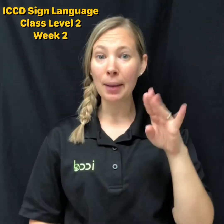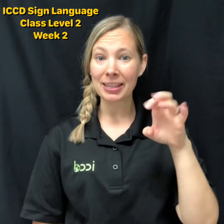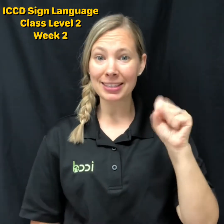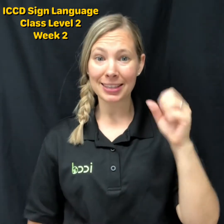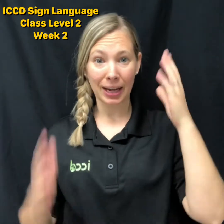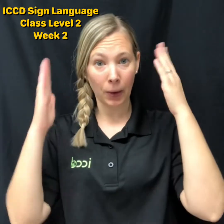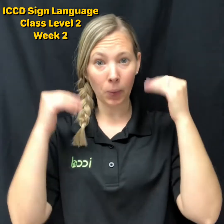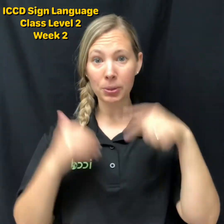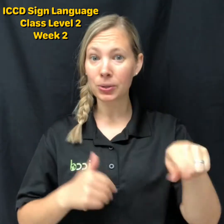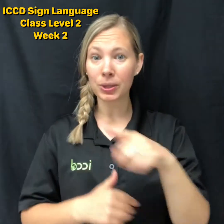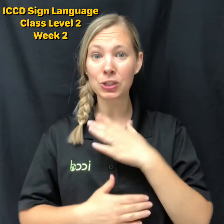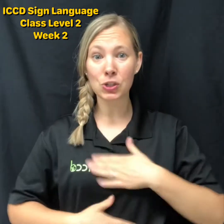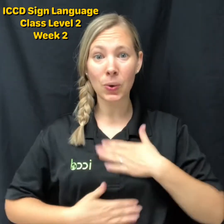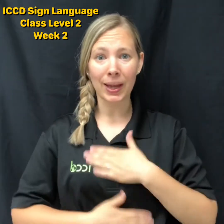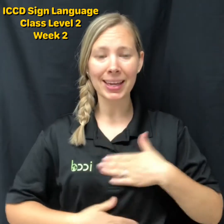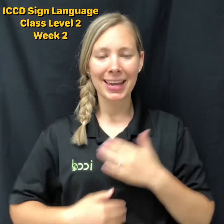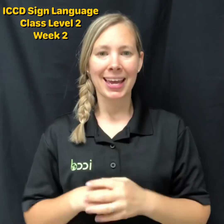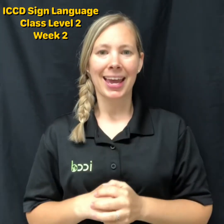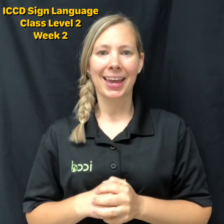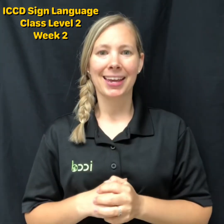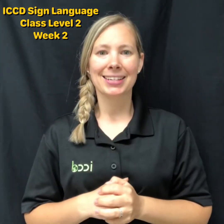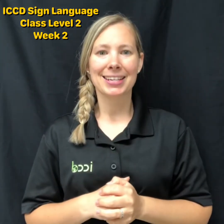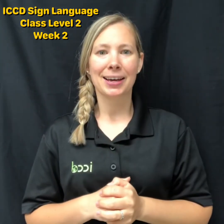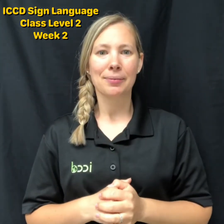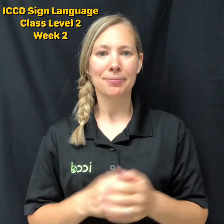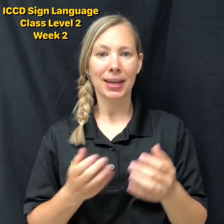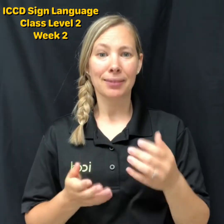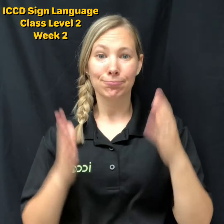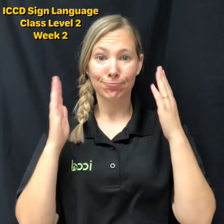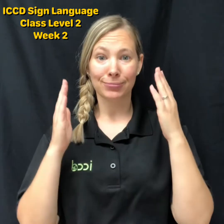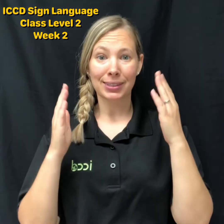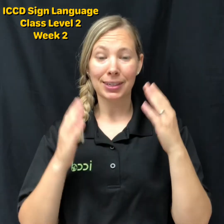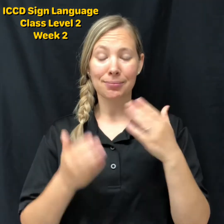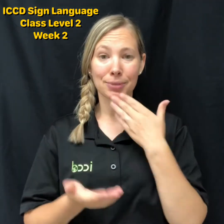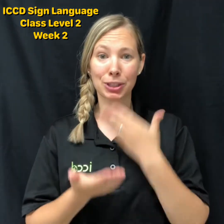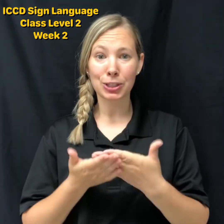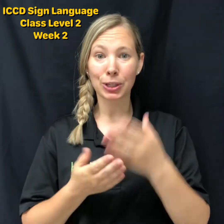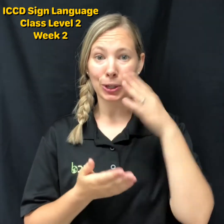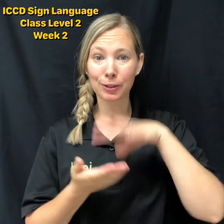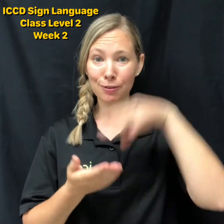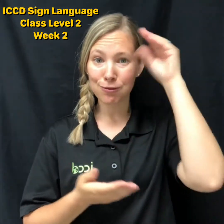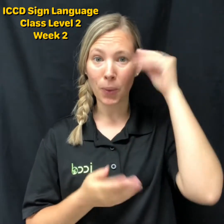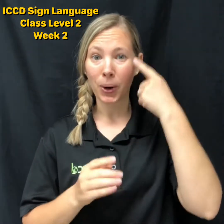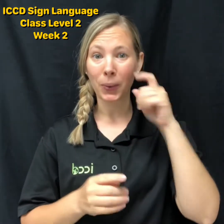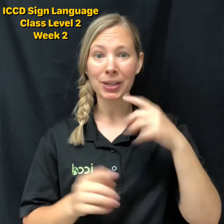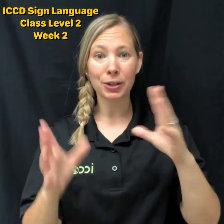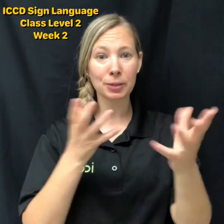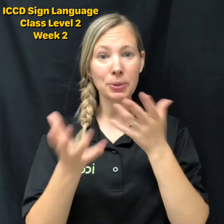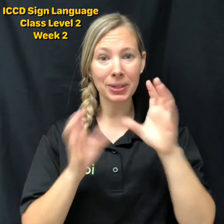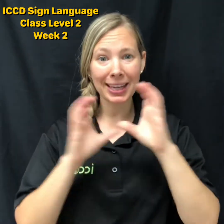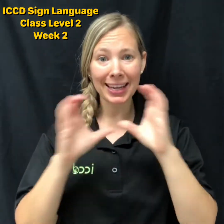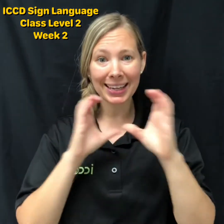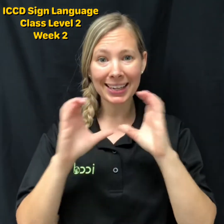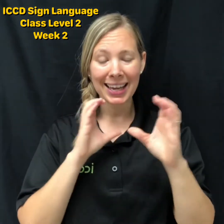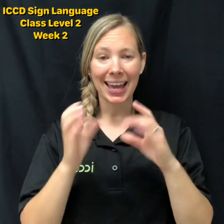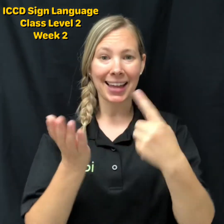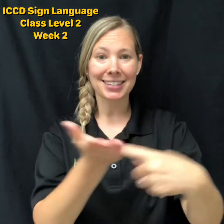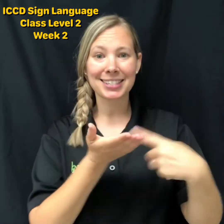hobbies that I hope you enjoy, and good to learn for when you're communicating and